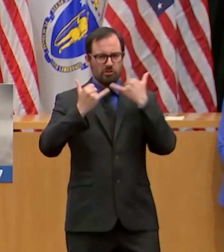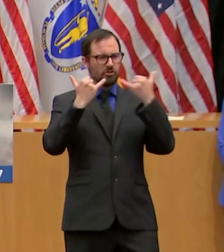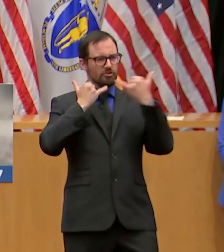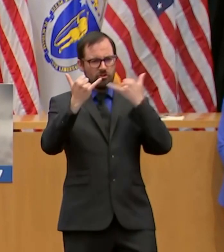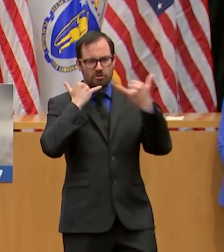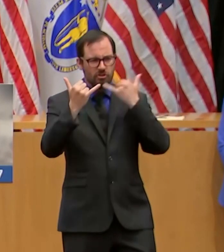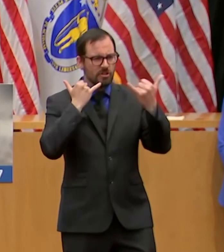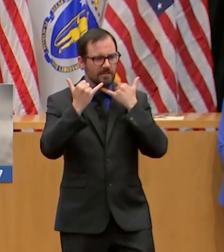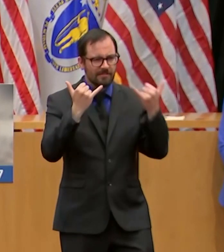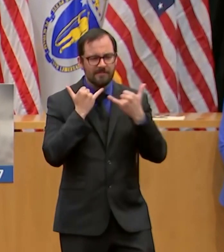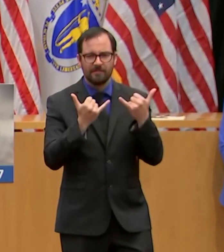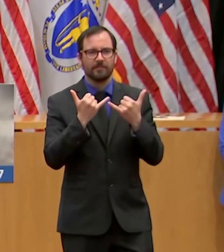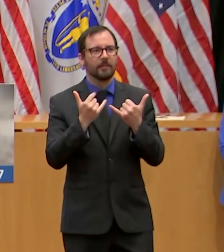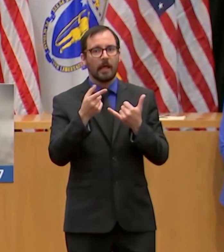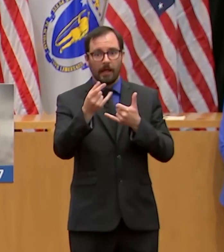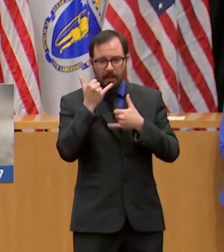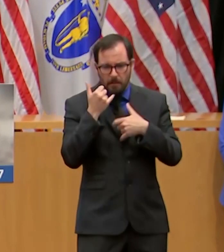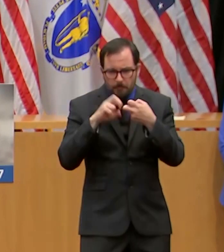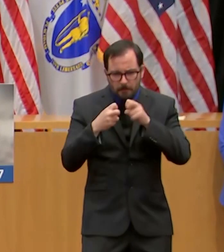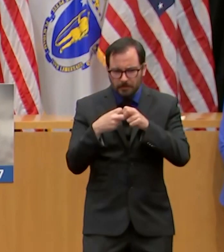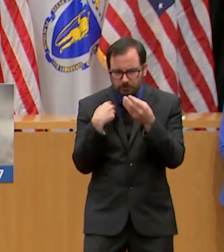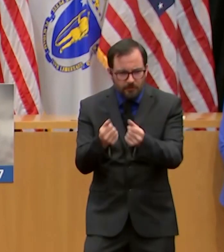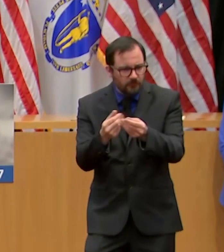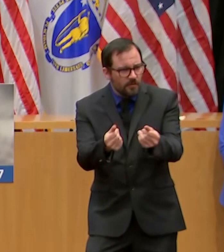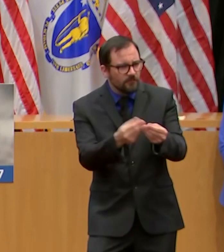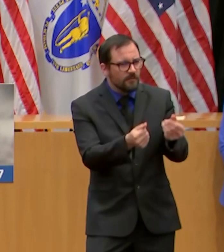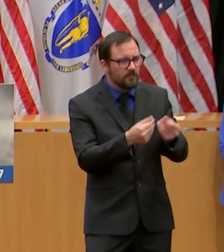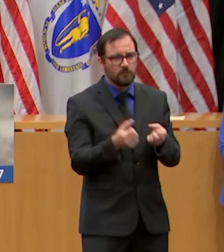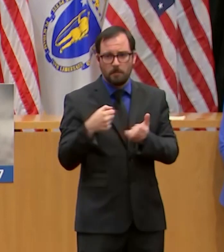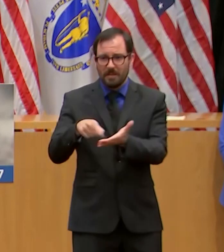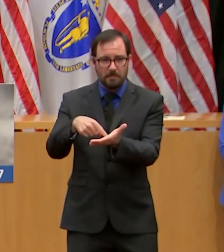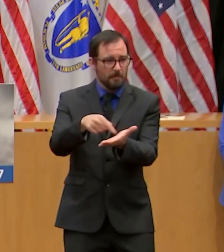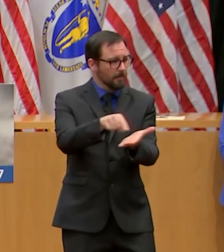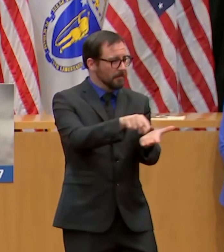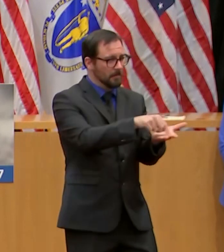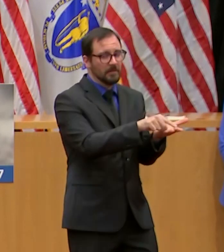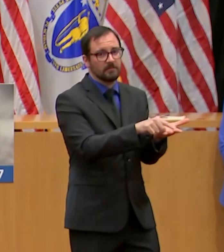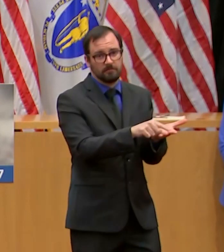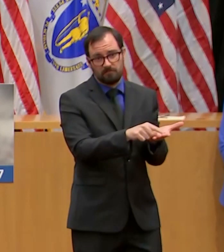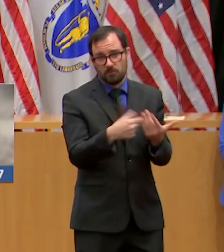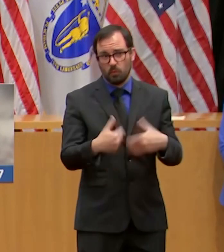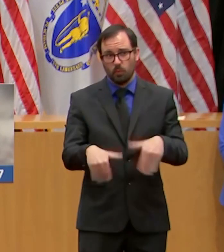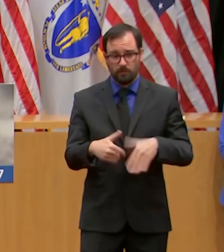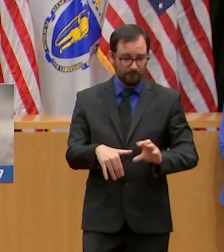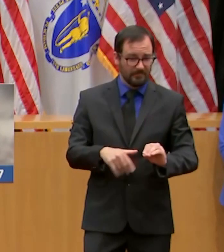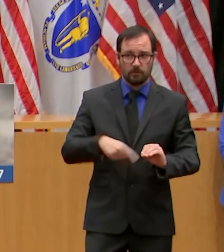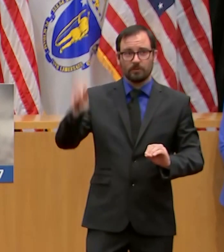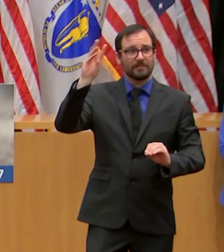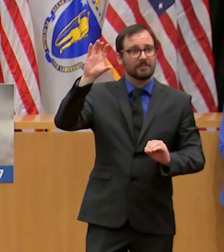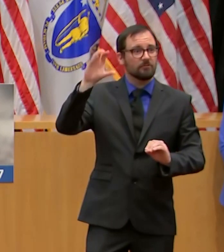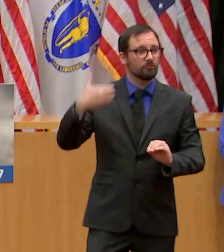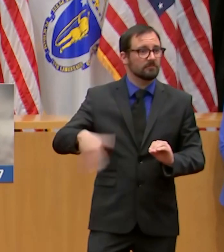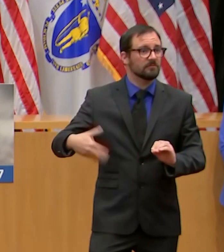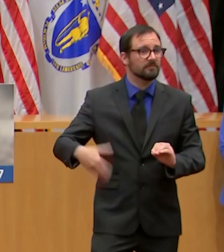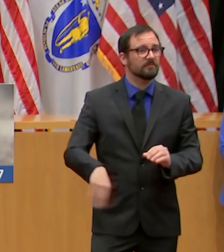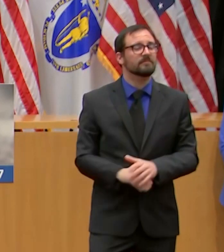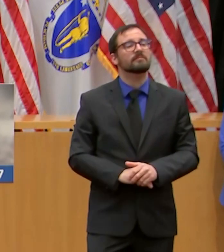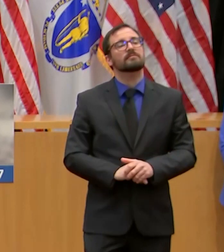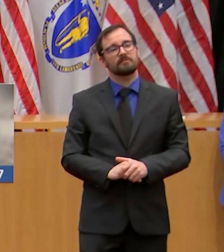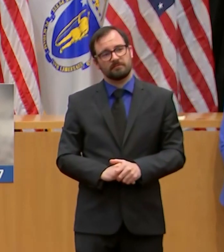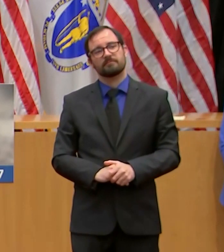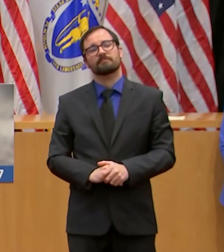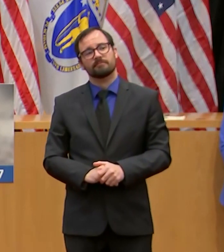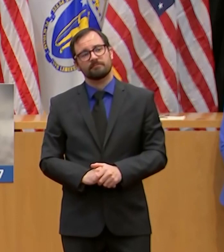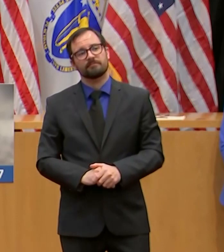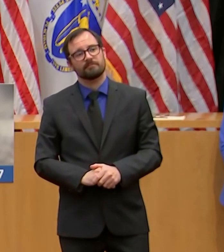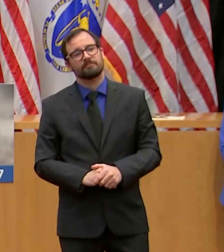their claims and their applications processed. That group is now making over 6,000 calls per day, and that number will